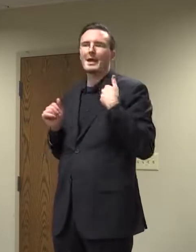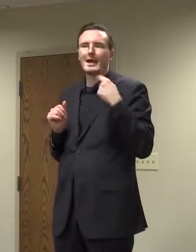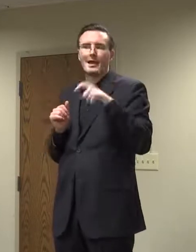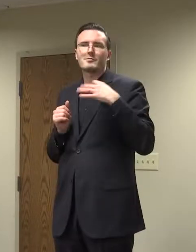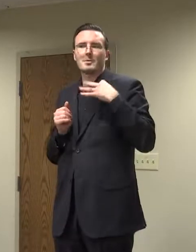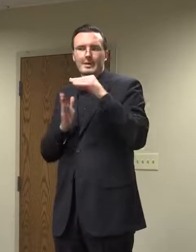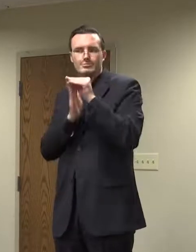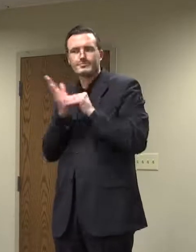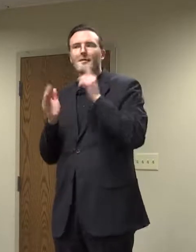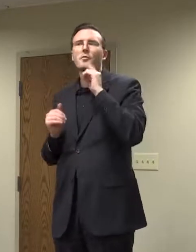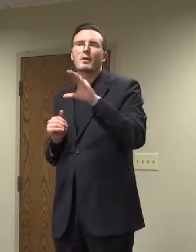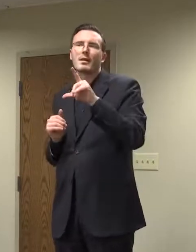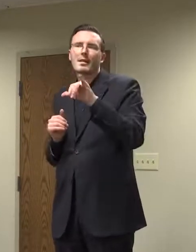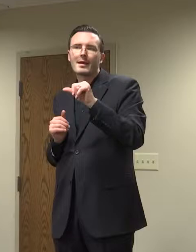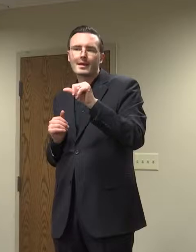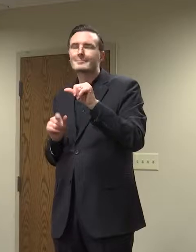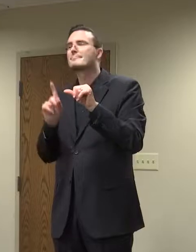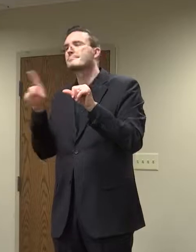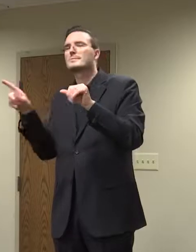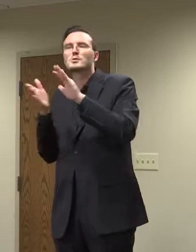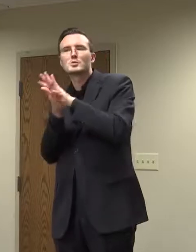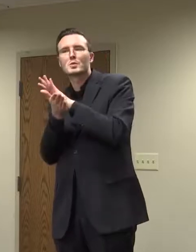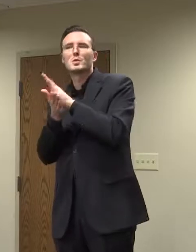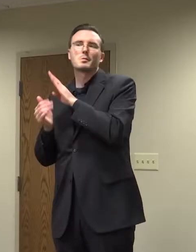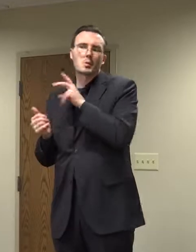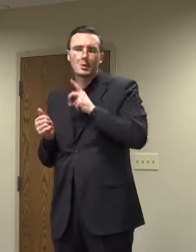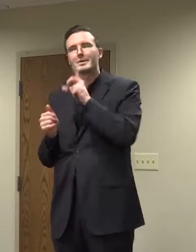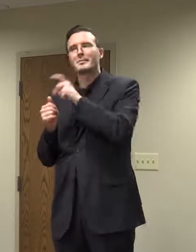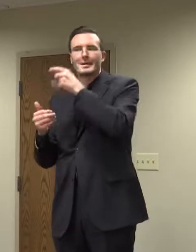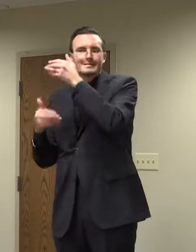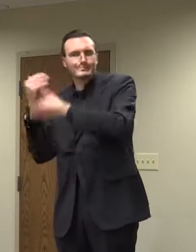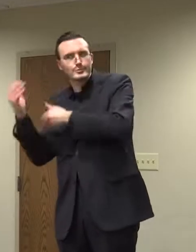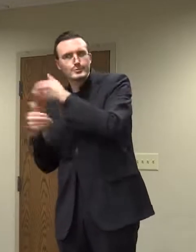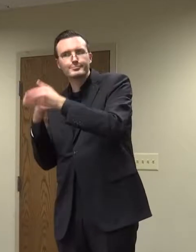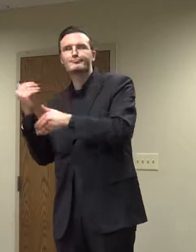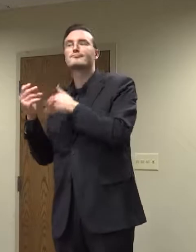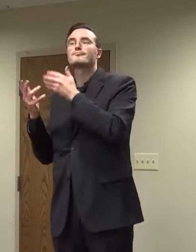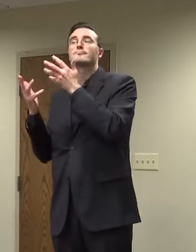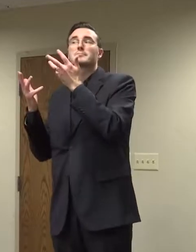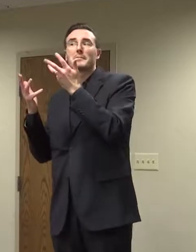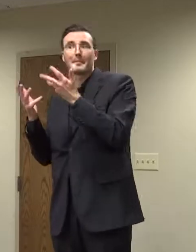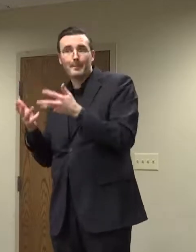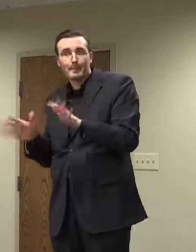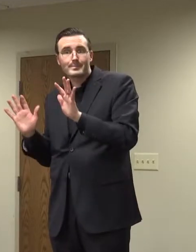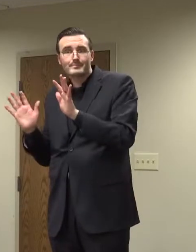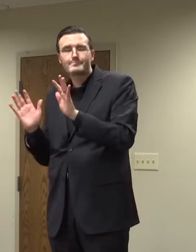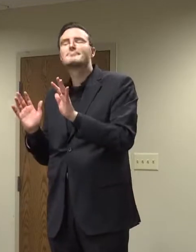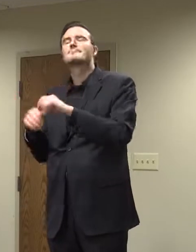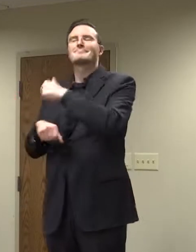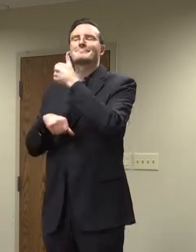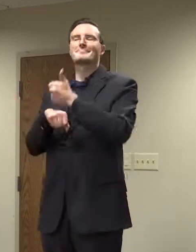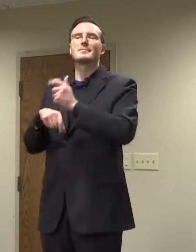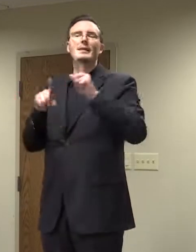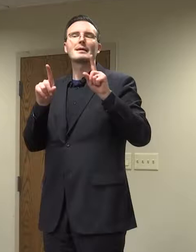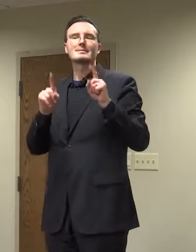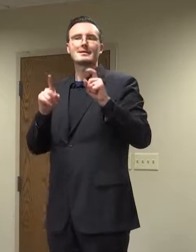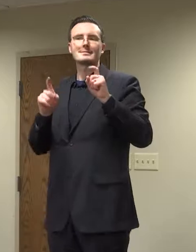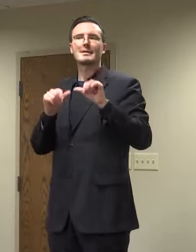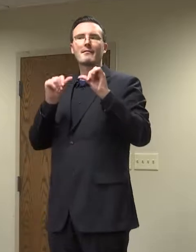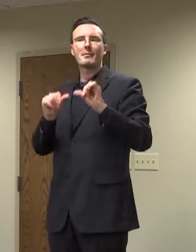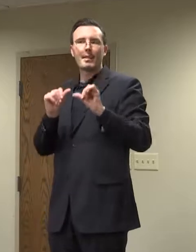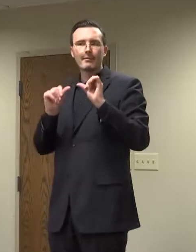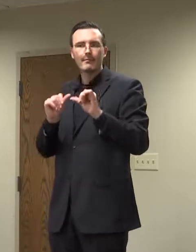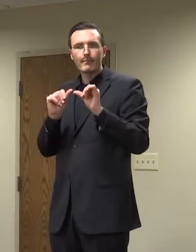get through their procedures and policies with their boards. Then the next part is, setting up the testing capabilities within their